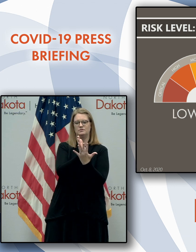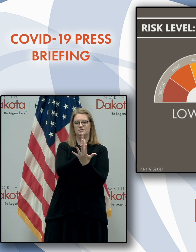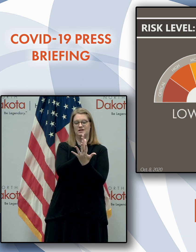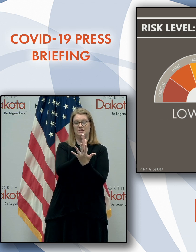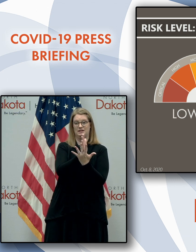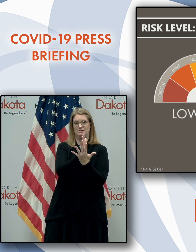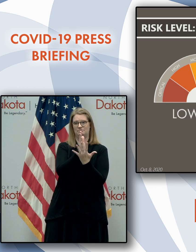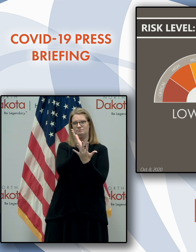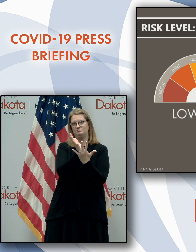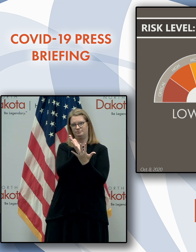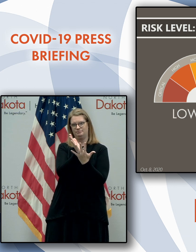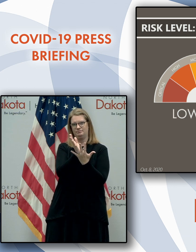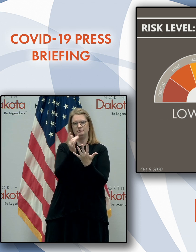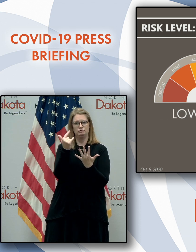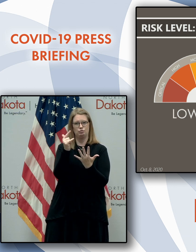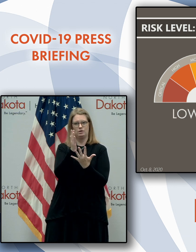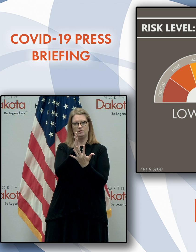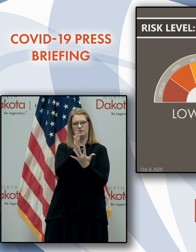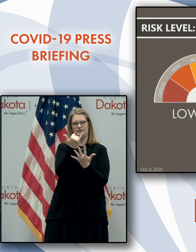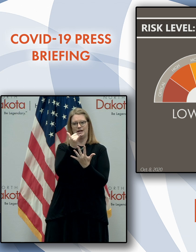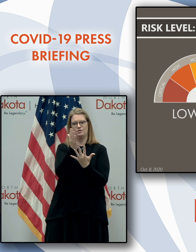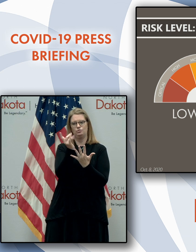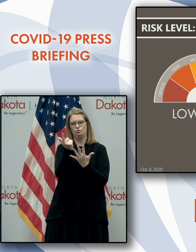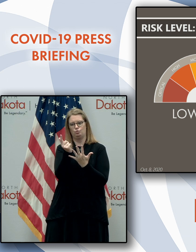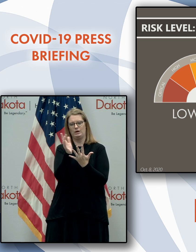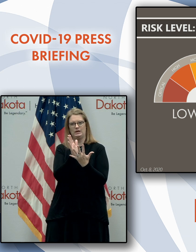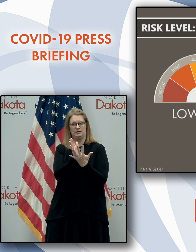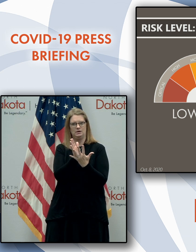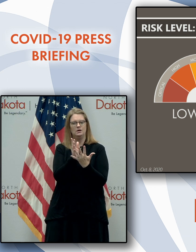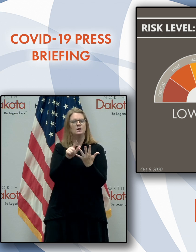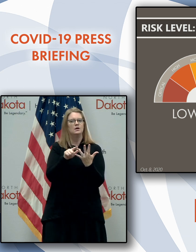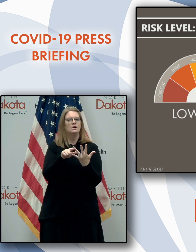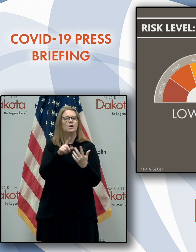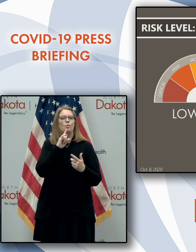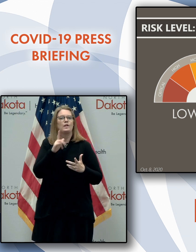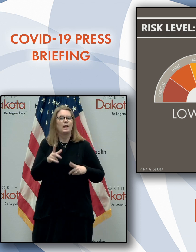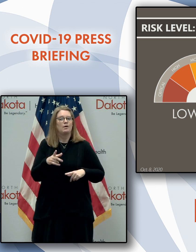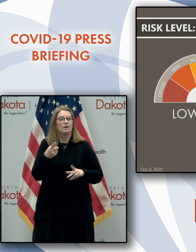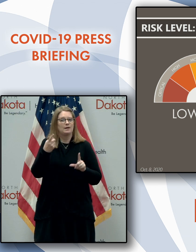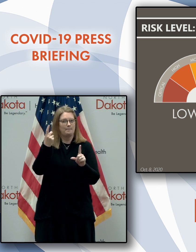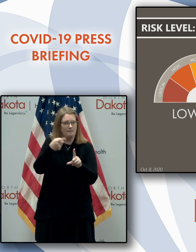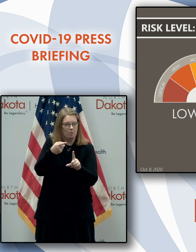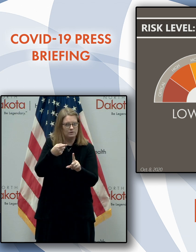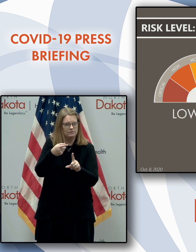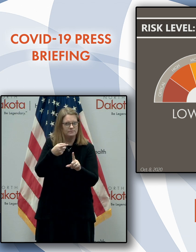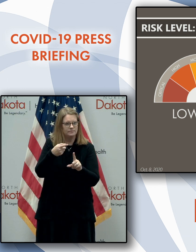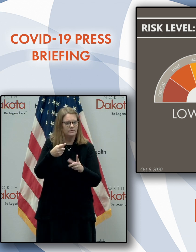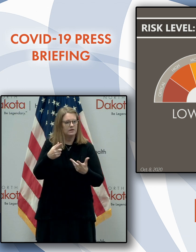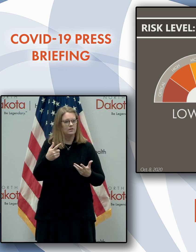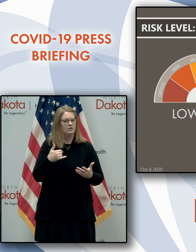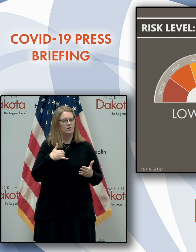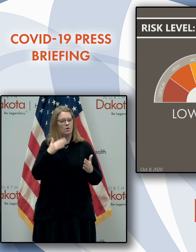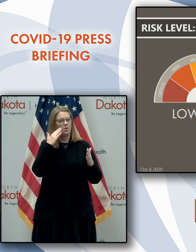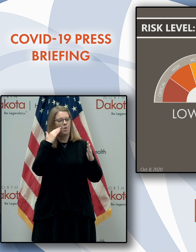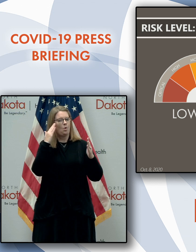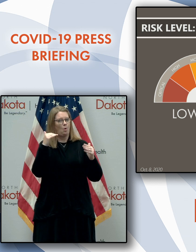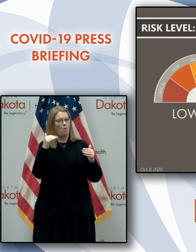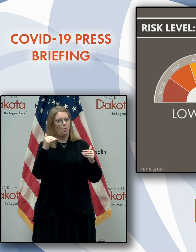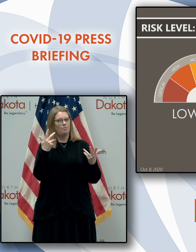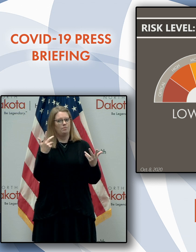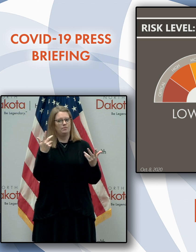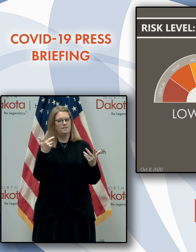yellow level, that are dropping down to green. And I want to pause here for a point of inspiration, because we do hope that we can